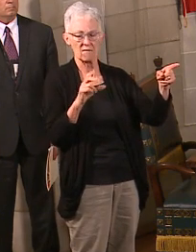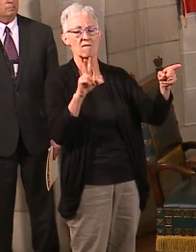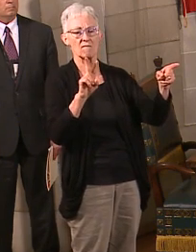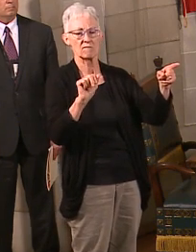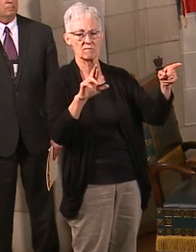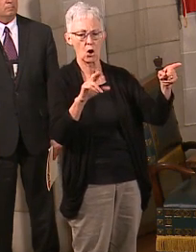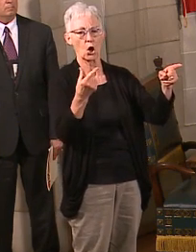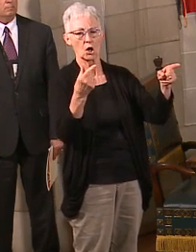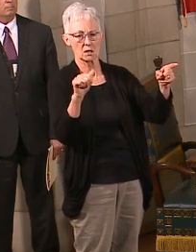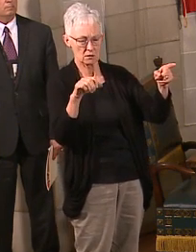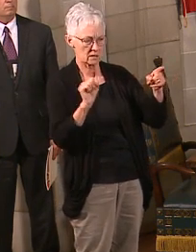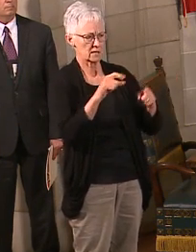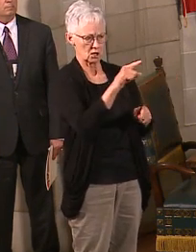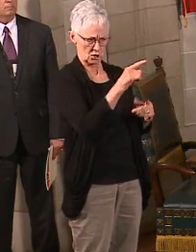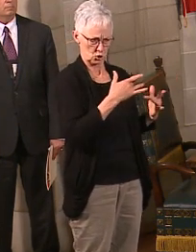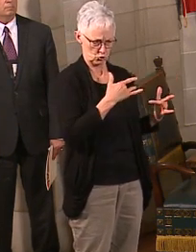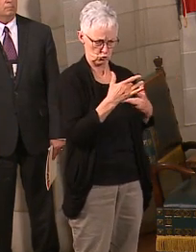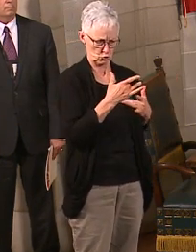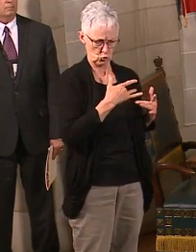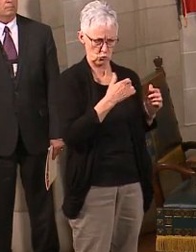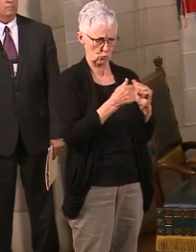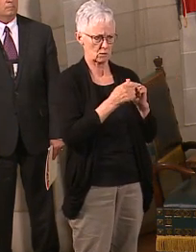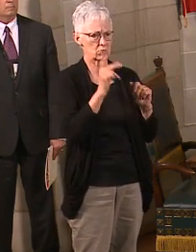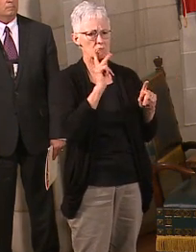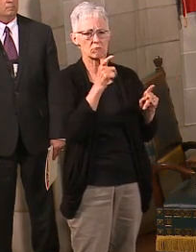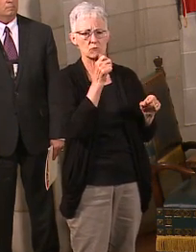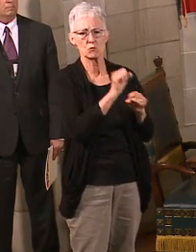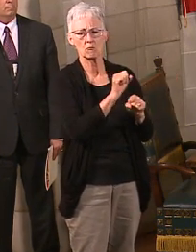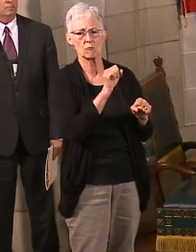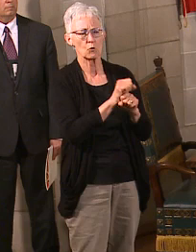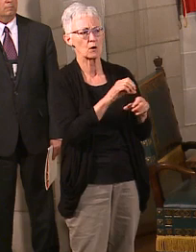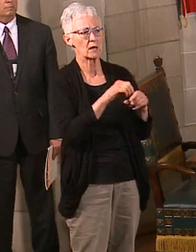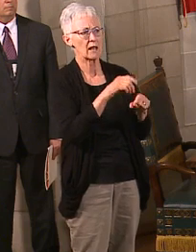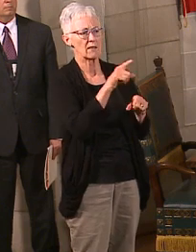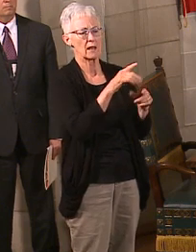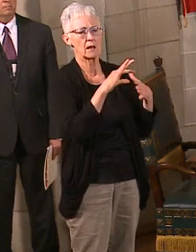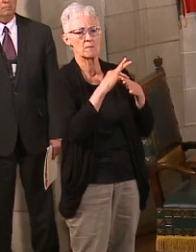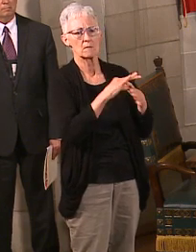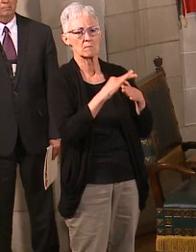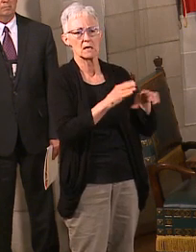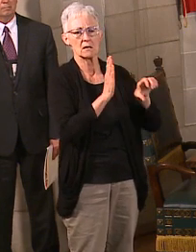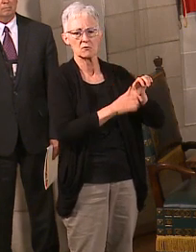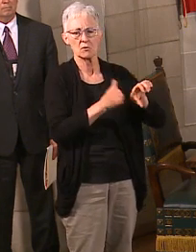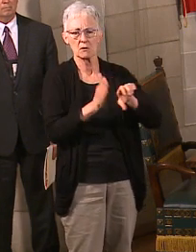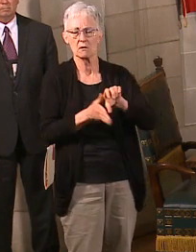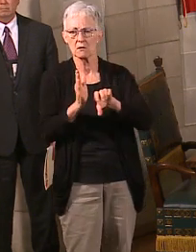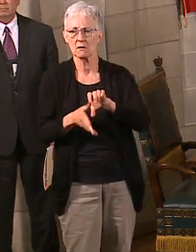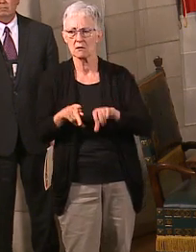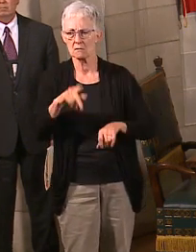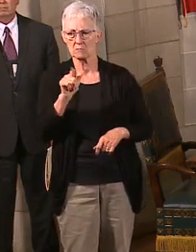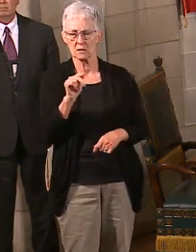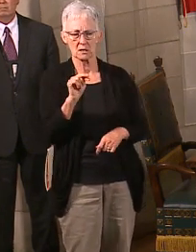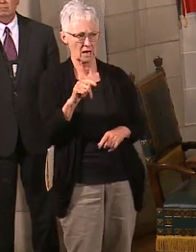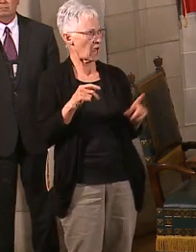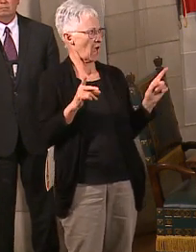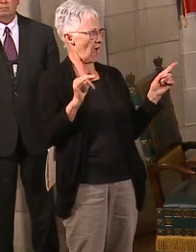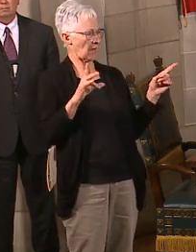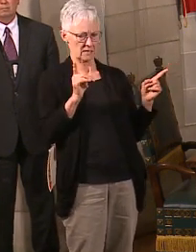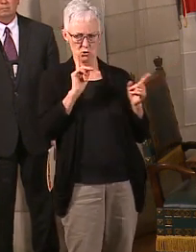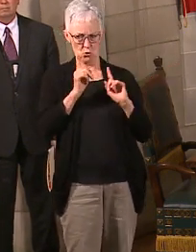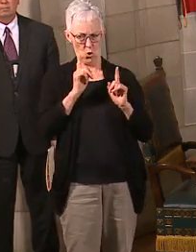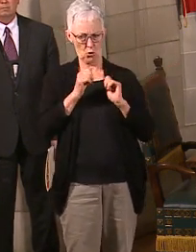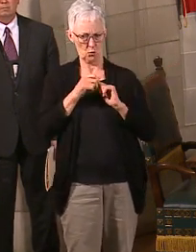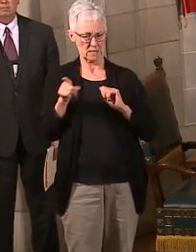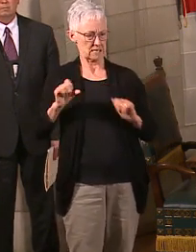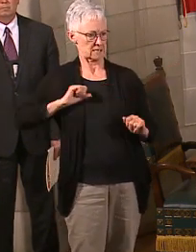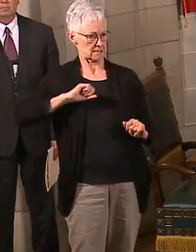at meatpacking plants? I have talked to Senator Vargas, but it was really with regard to his father, who is sick and in a hospital in New York, and you can